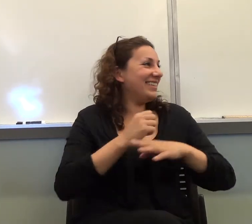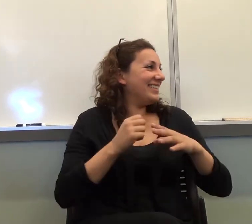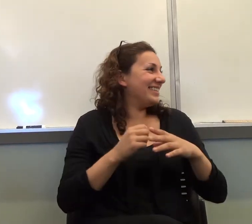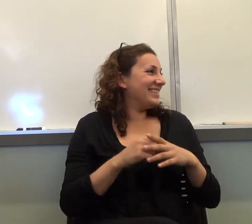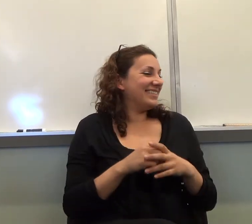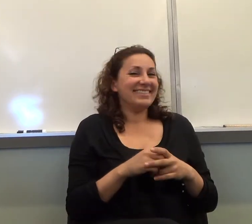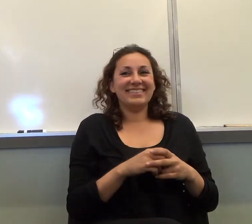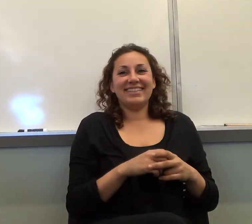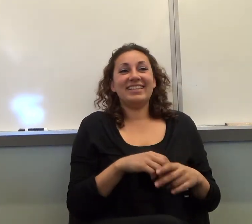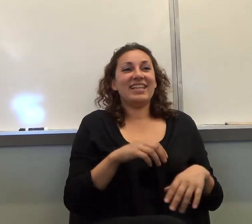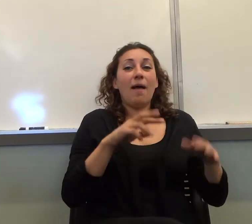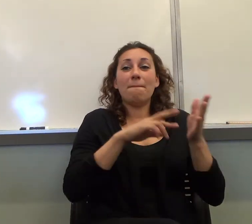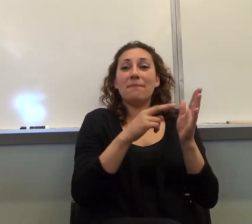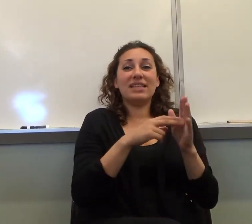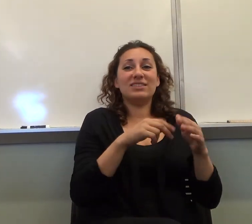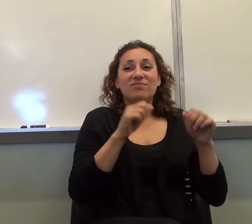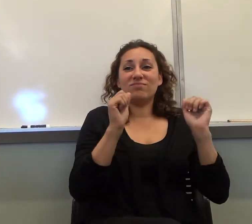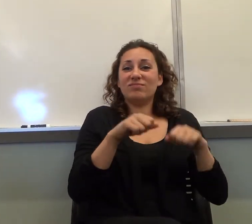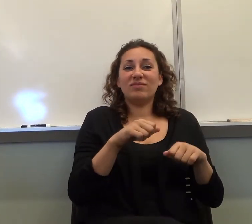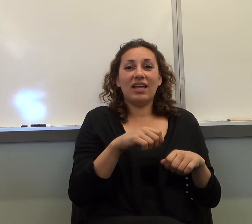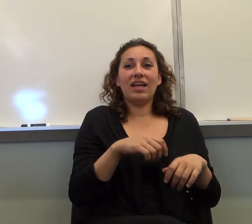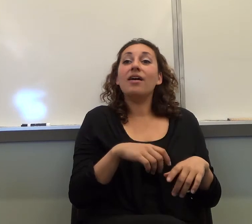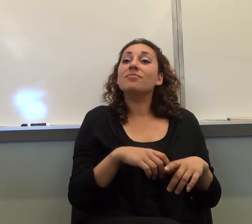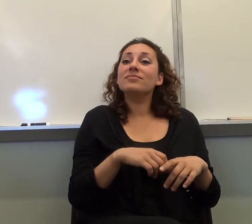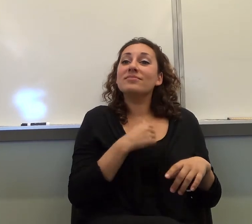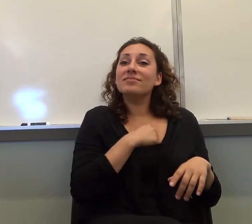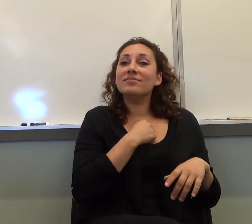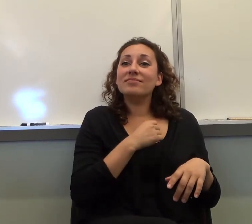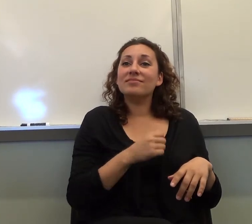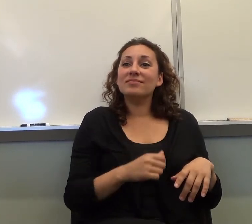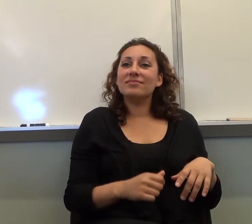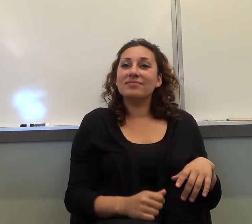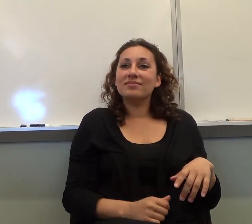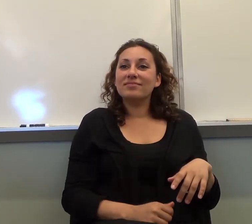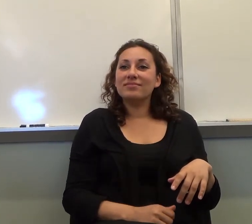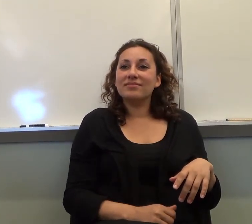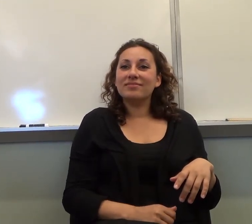number is equal to any other number. And I'm sorry, that won't work in mathematics.